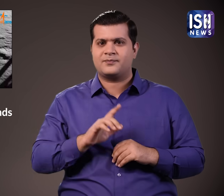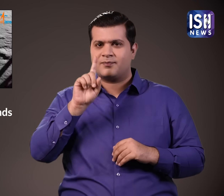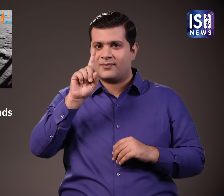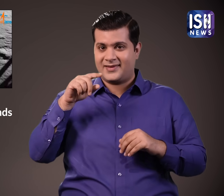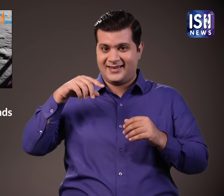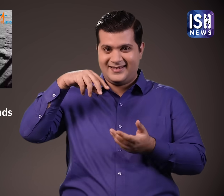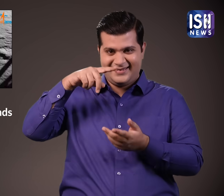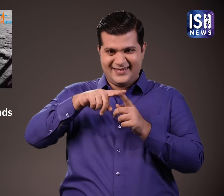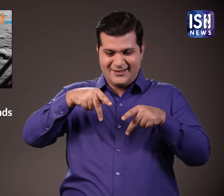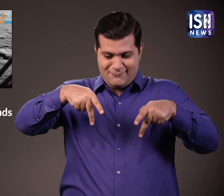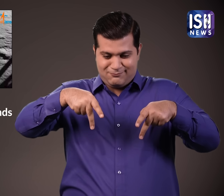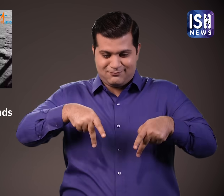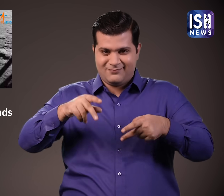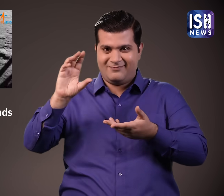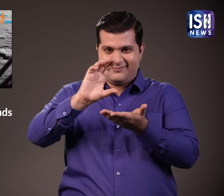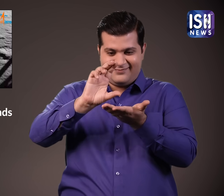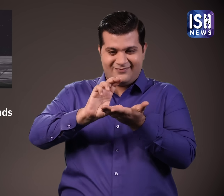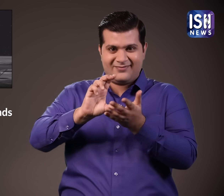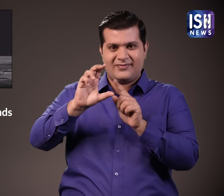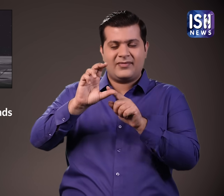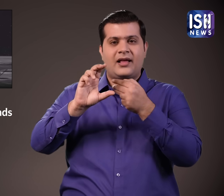The lander is named Vikram Lander.